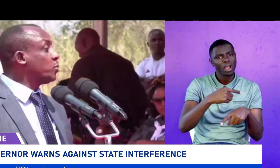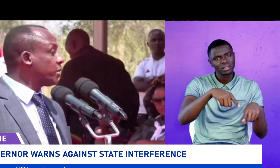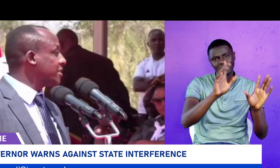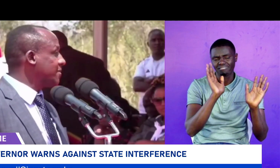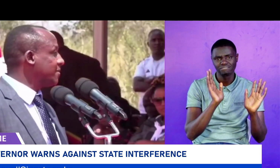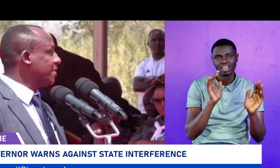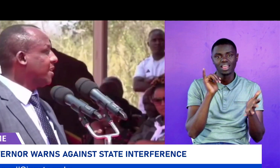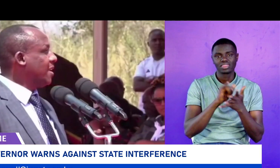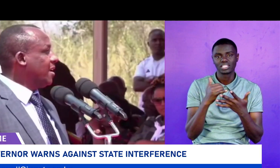things.